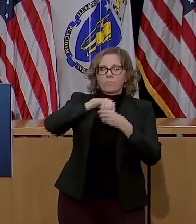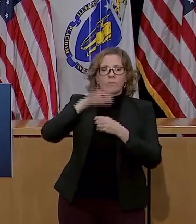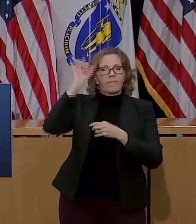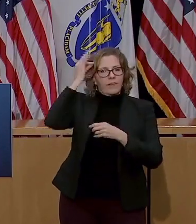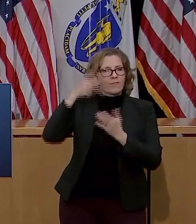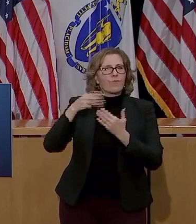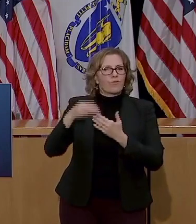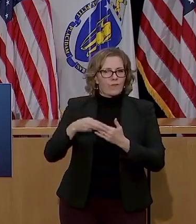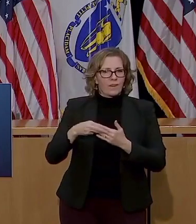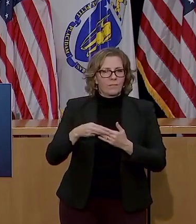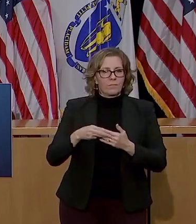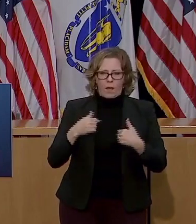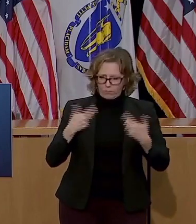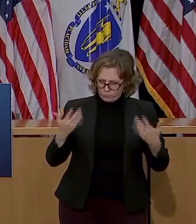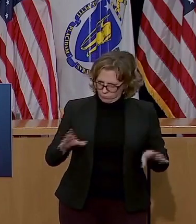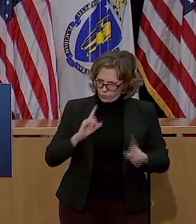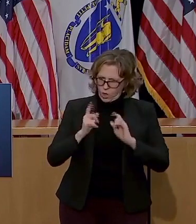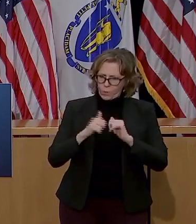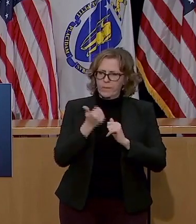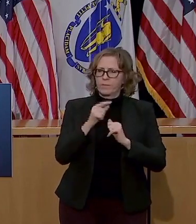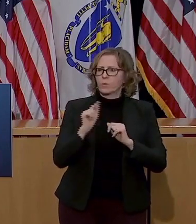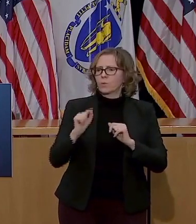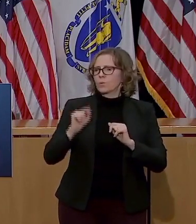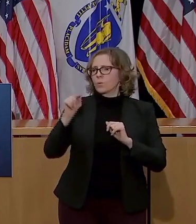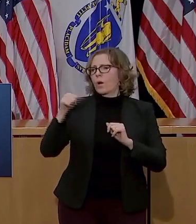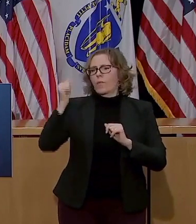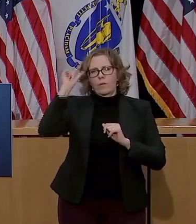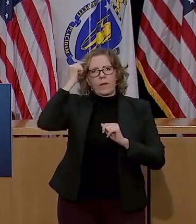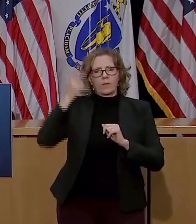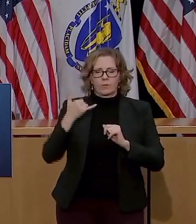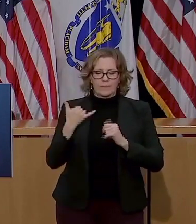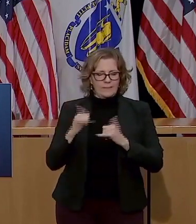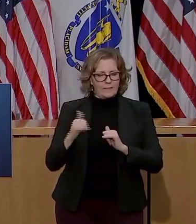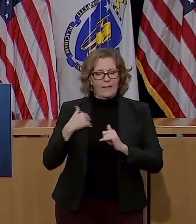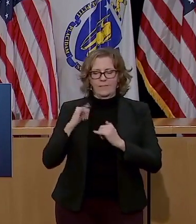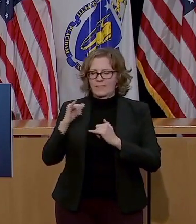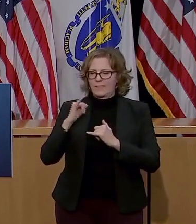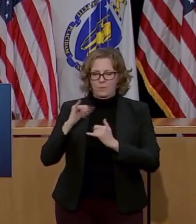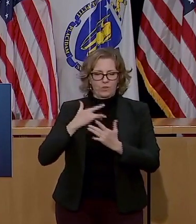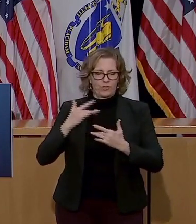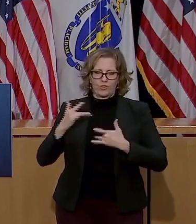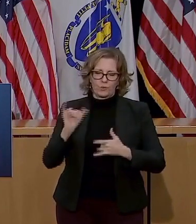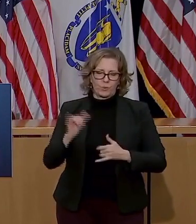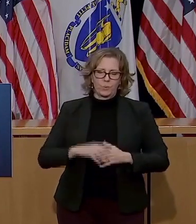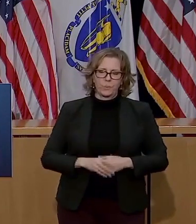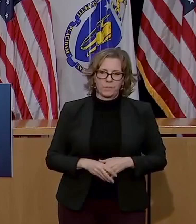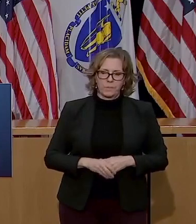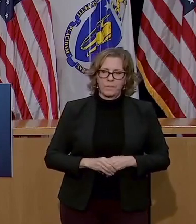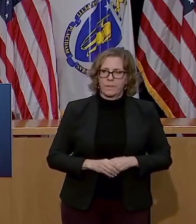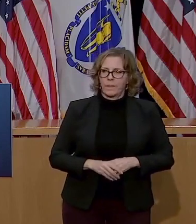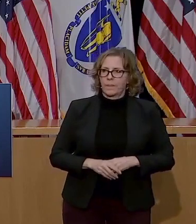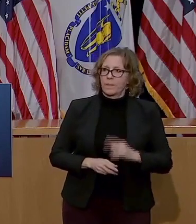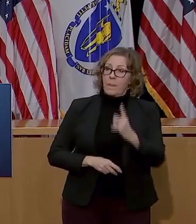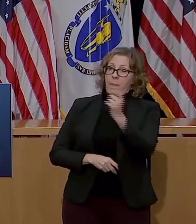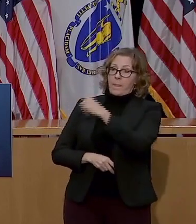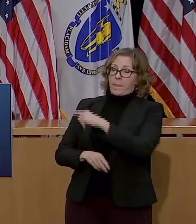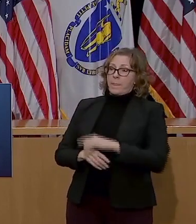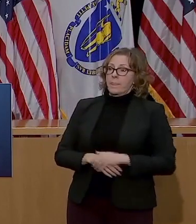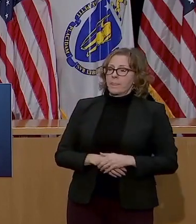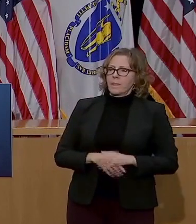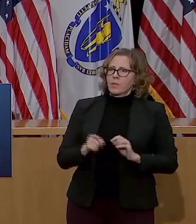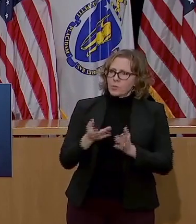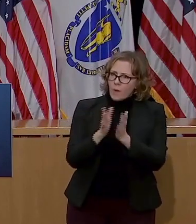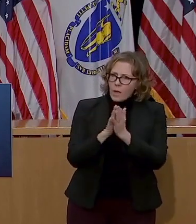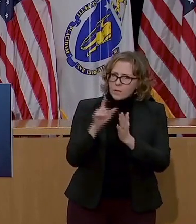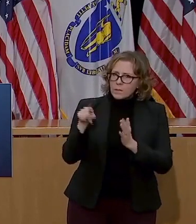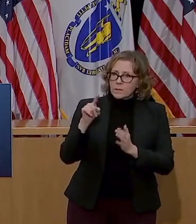to a bunch of governors who have some of the same issues and concerns about the pace of that we have. Governor, why doesn't the state have check with the state of Connecticut?